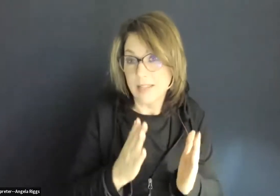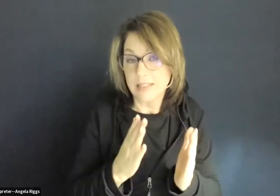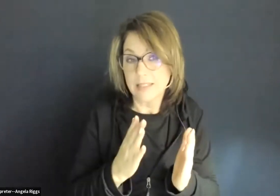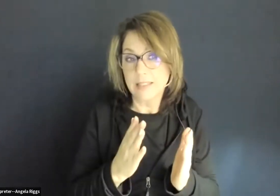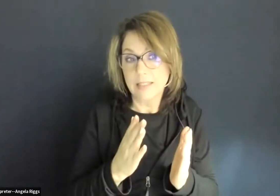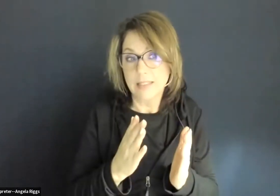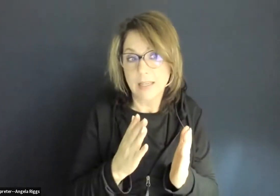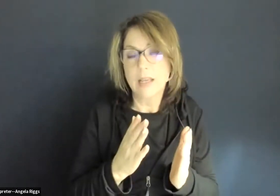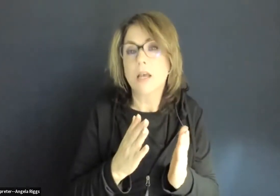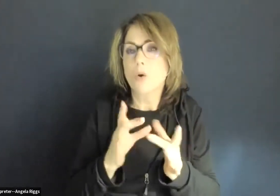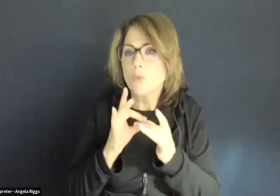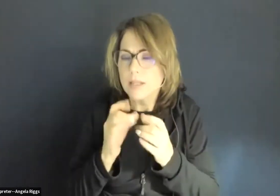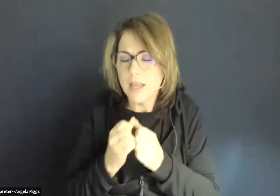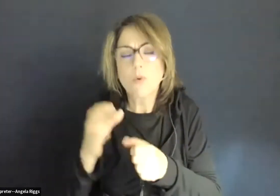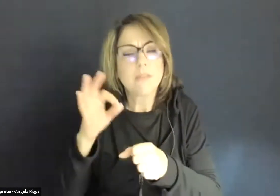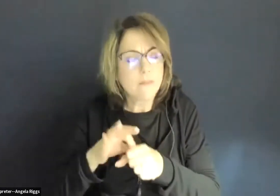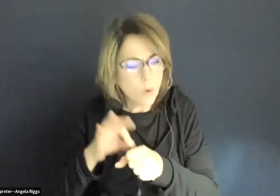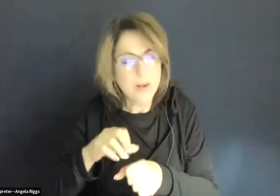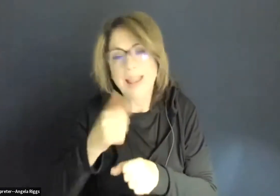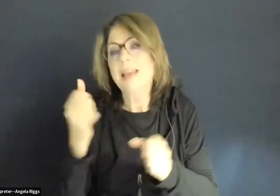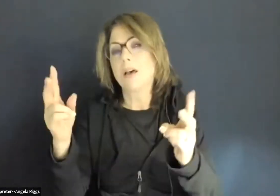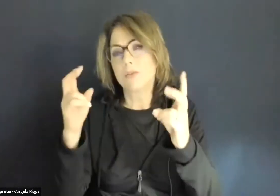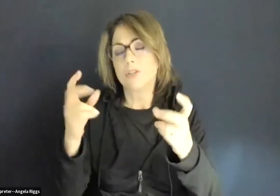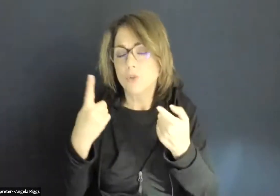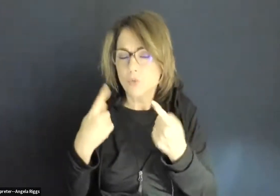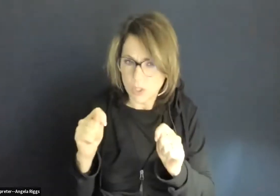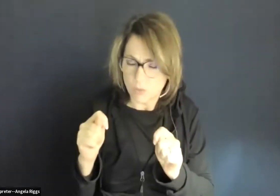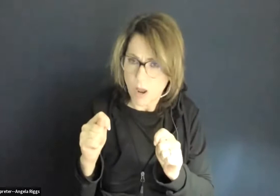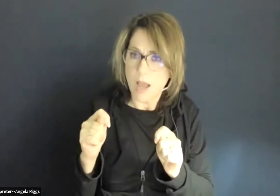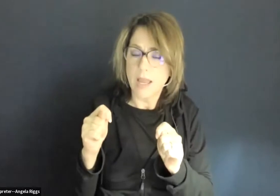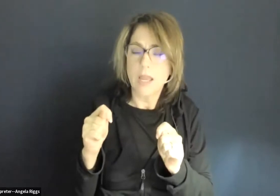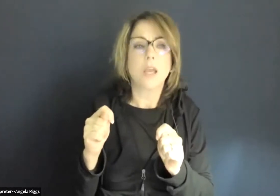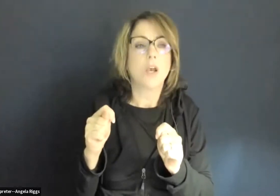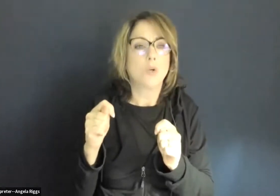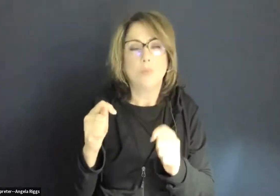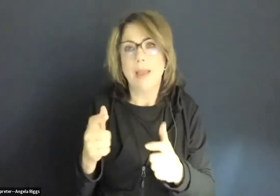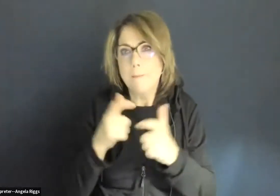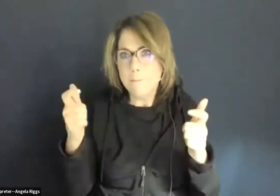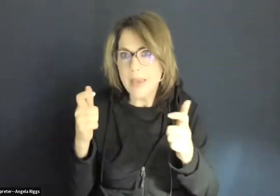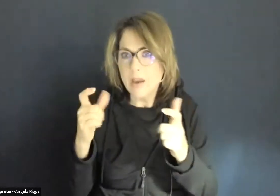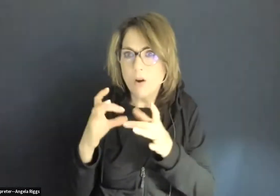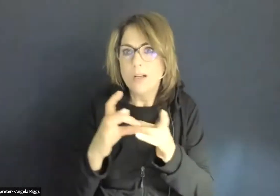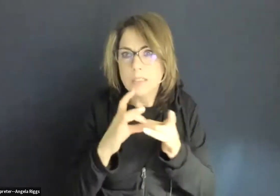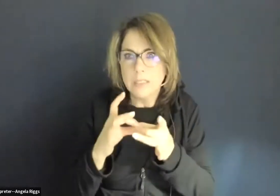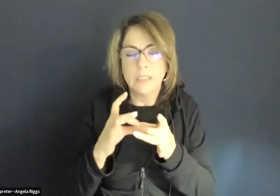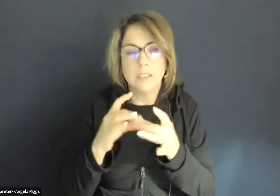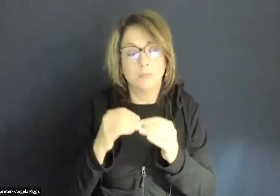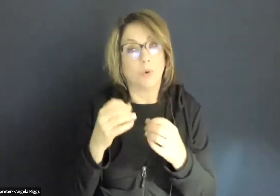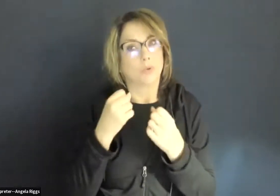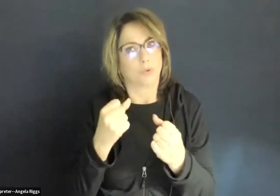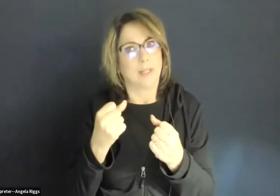around, yes, voting and other issues. And we try to build bigger coalitions because there's more strength in